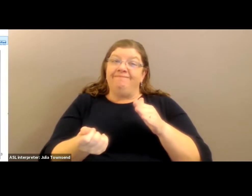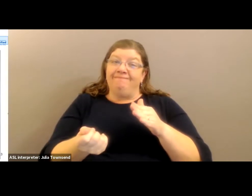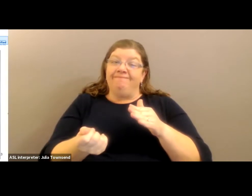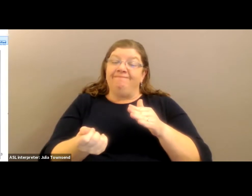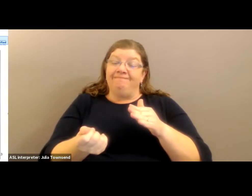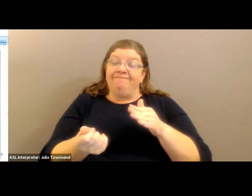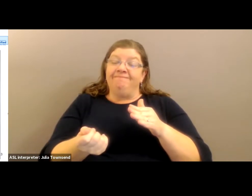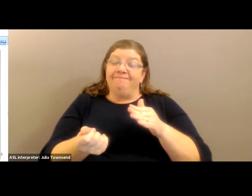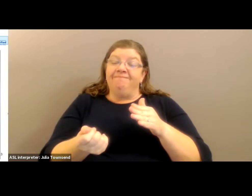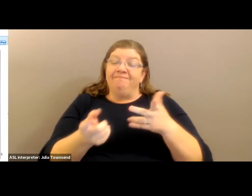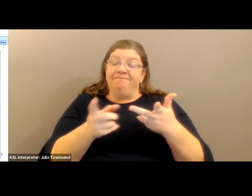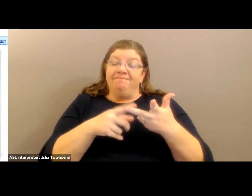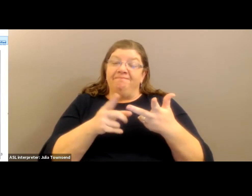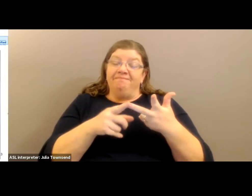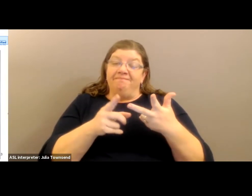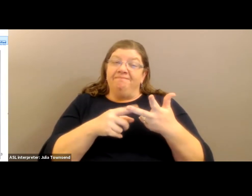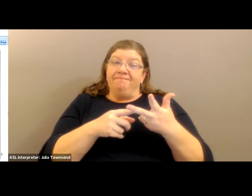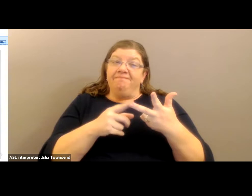And